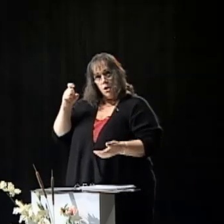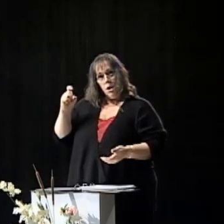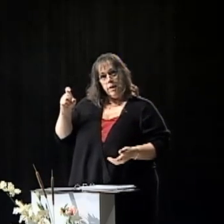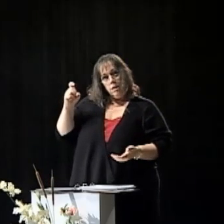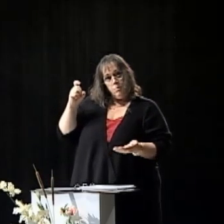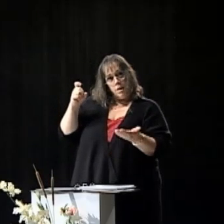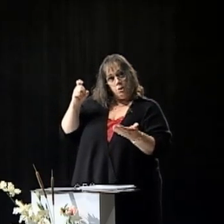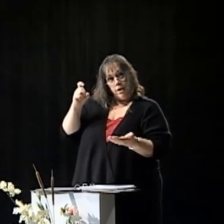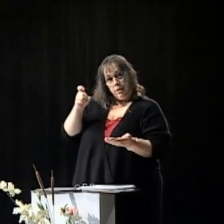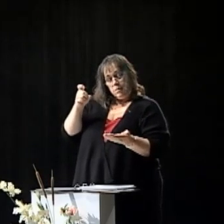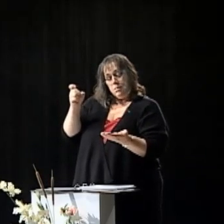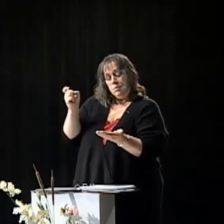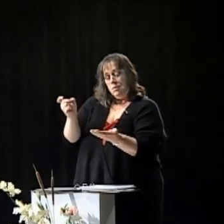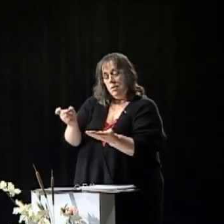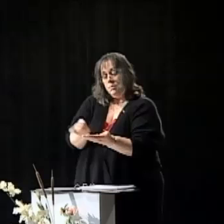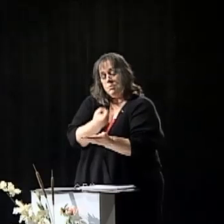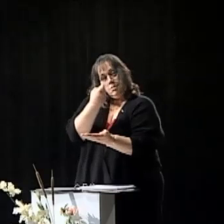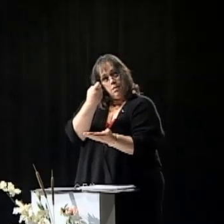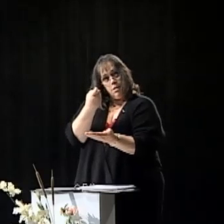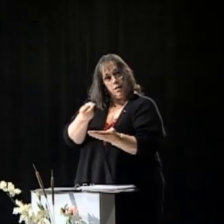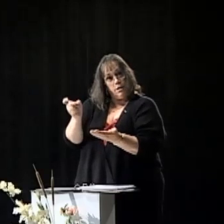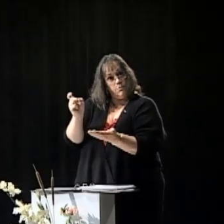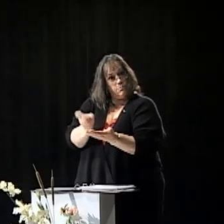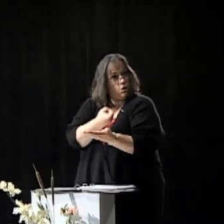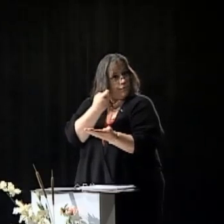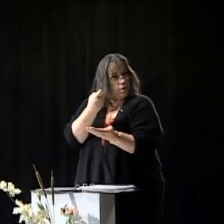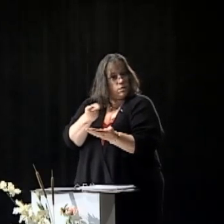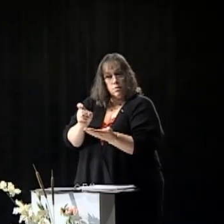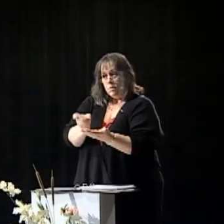Hockey, you make your X, and it's hitting it off the ice.